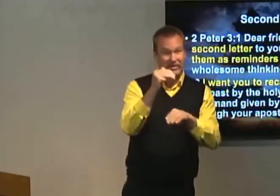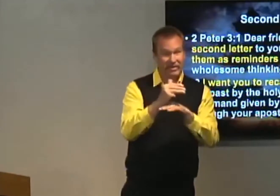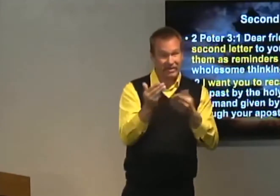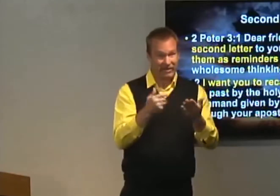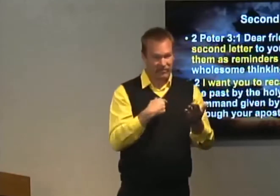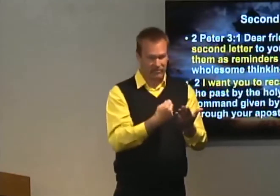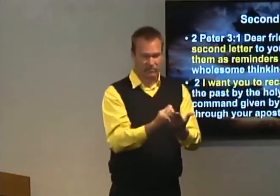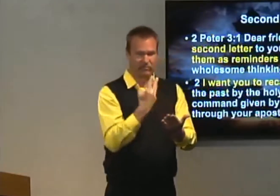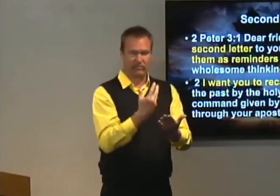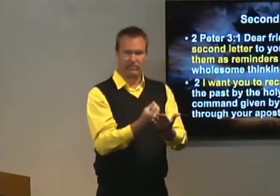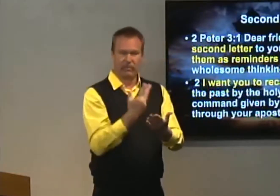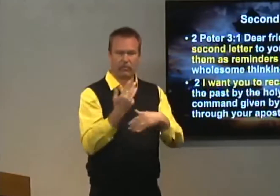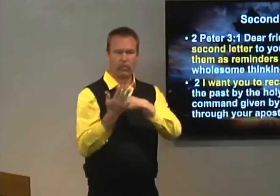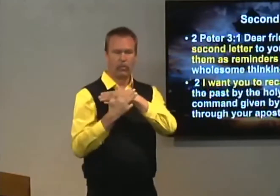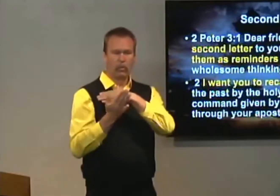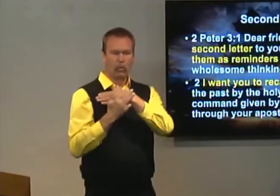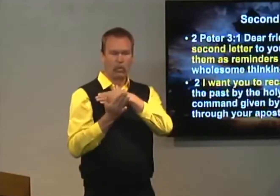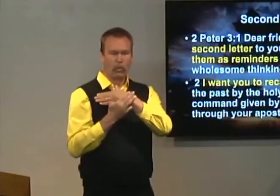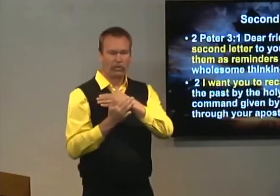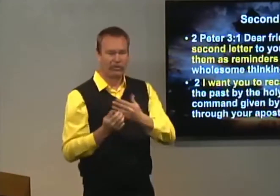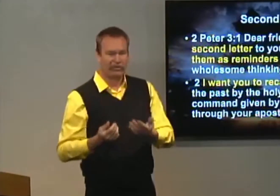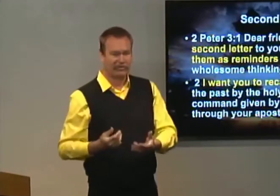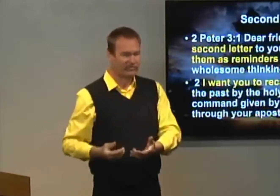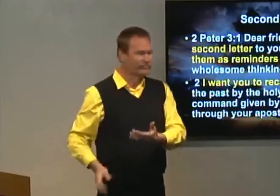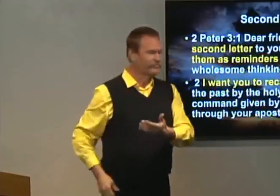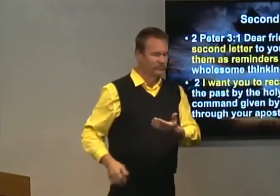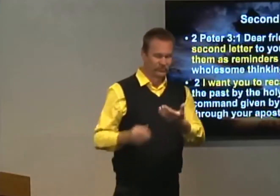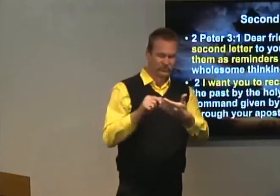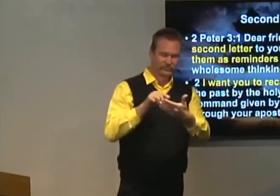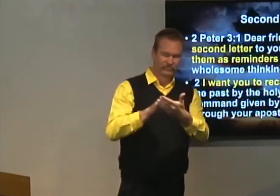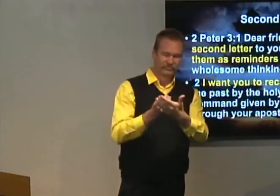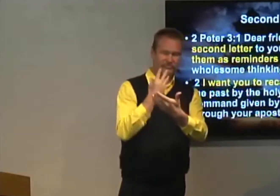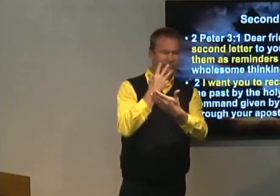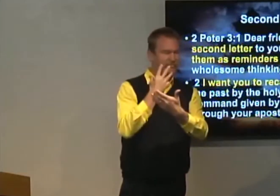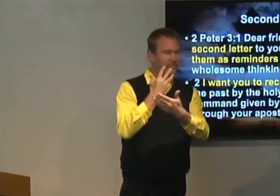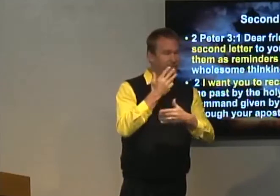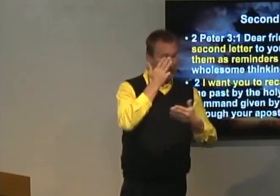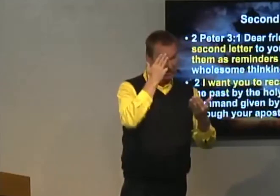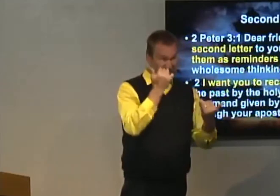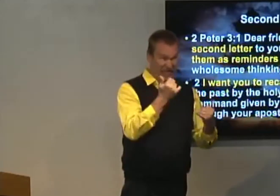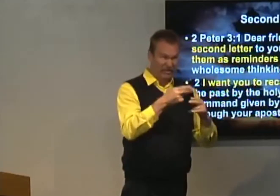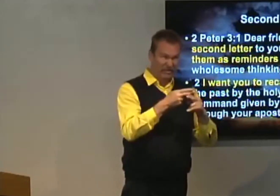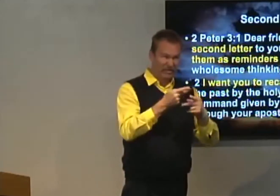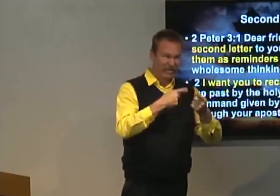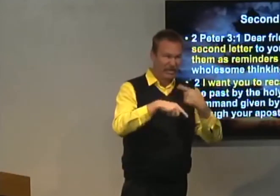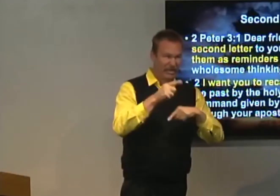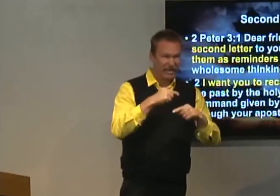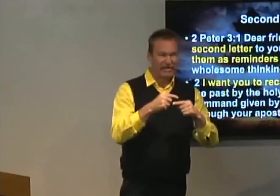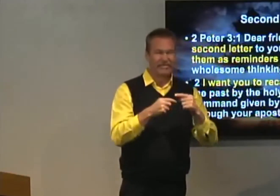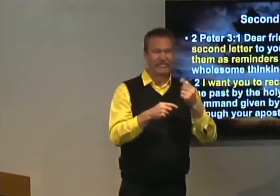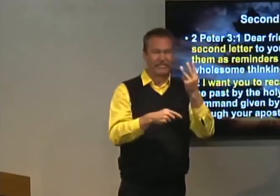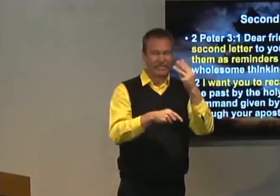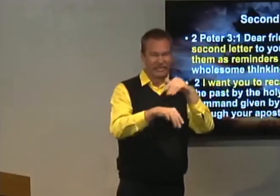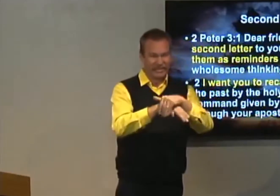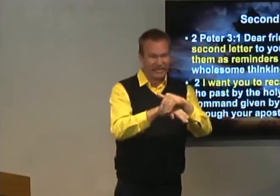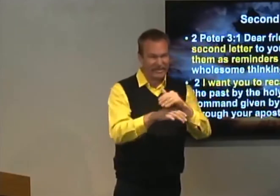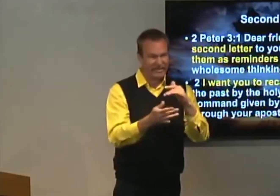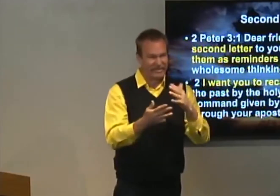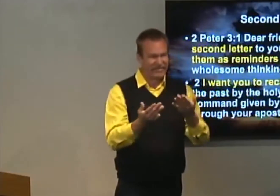that you're going to be doing, you know, on Wednesday nights. It's a warning for me as well to say, and you see that. You know, so